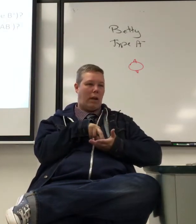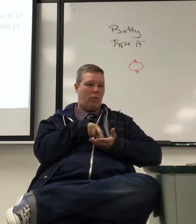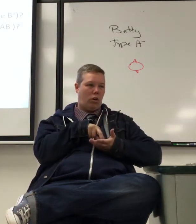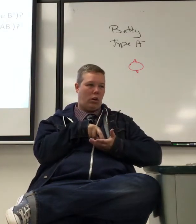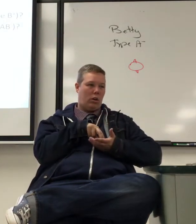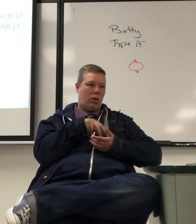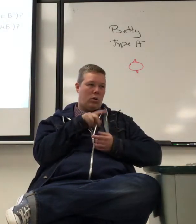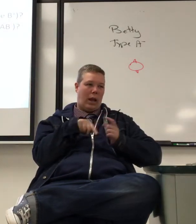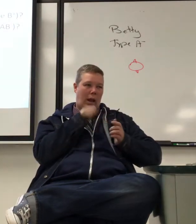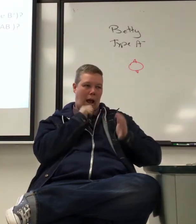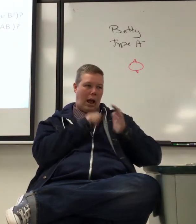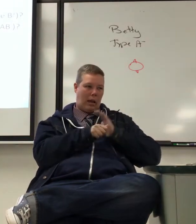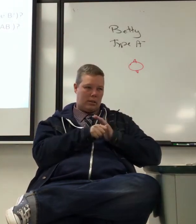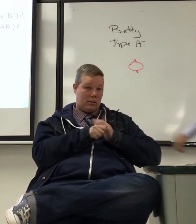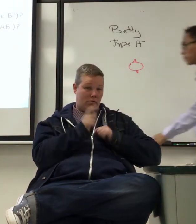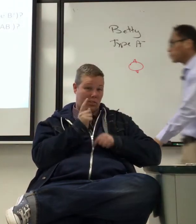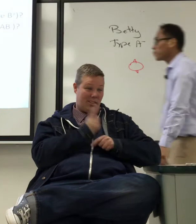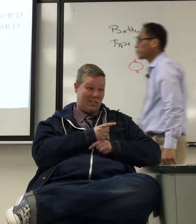hide, right?